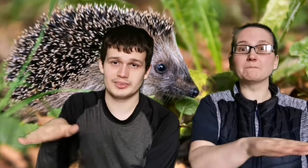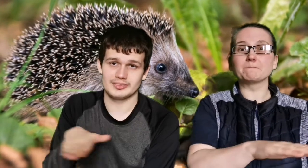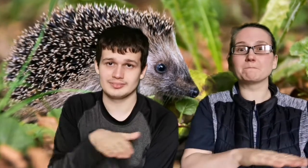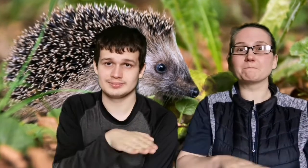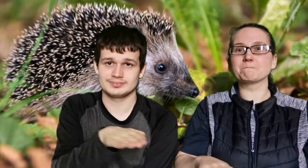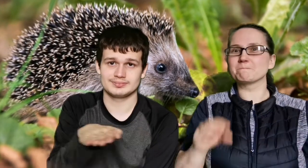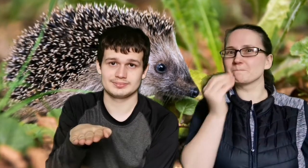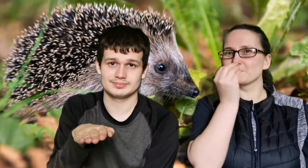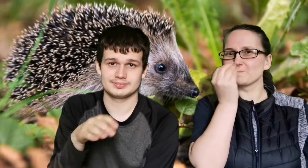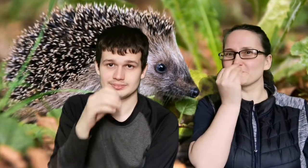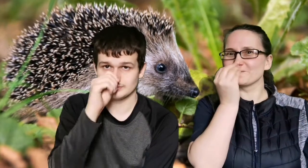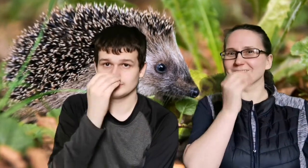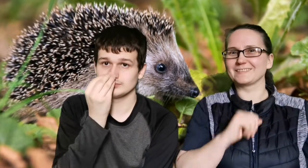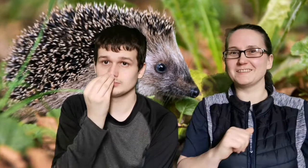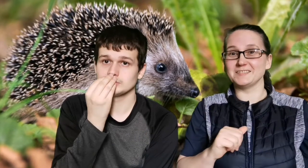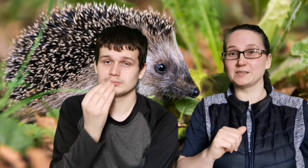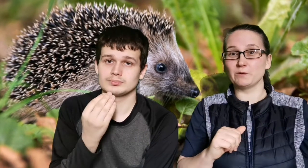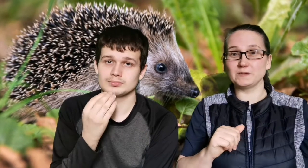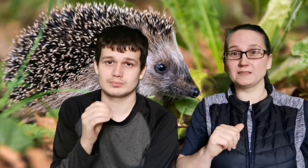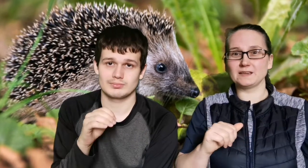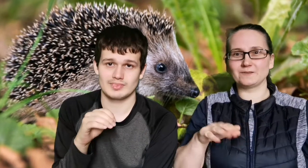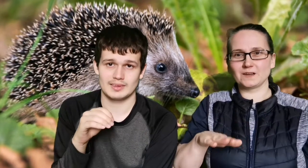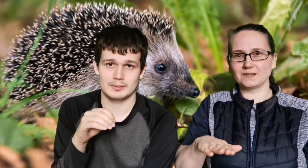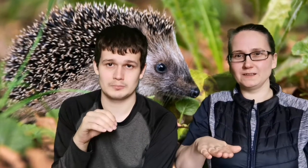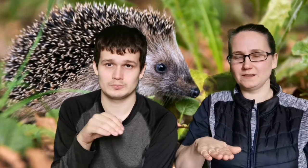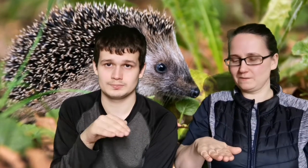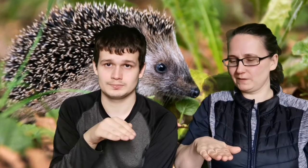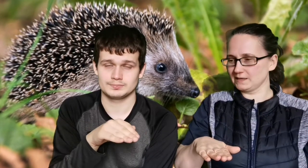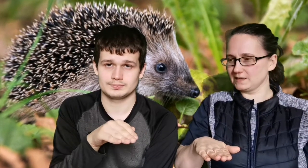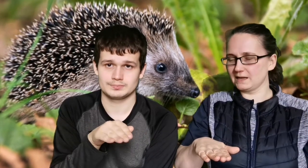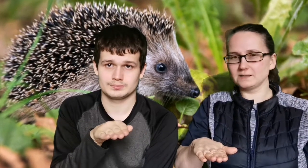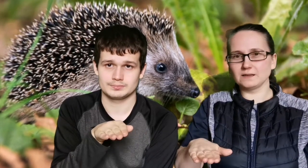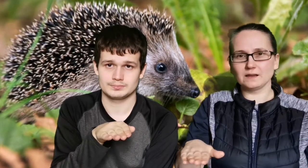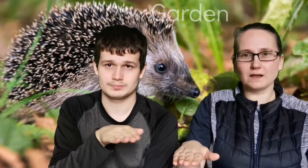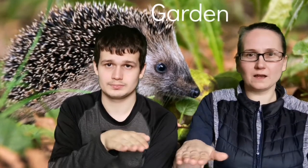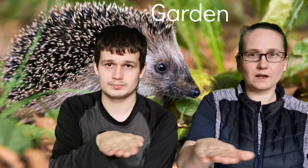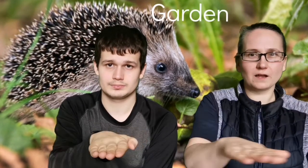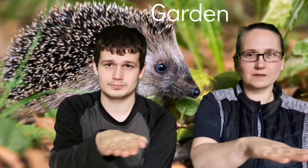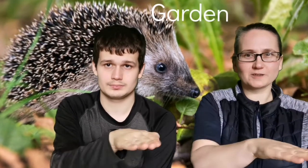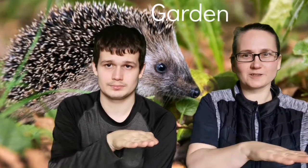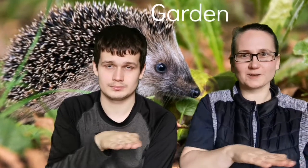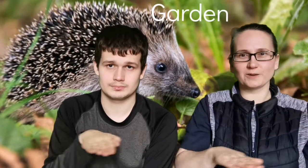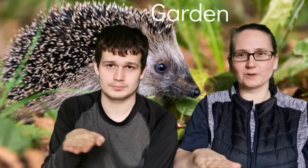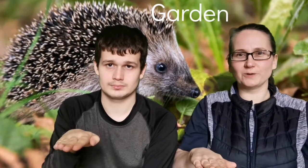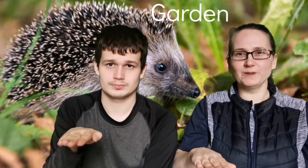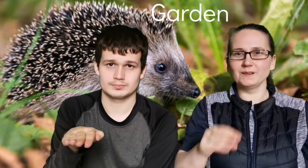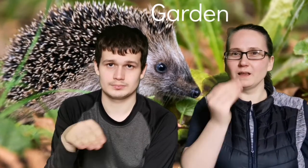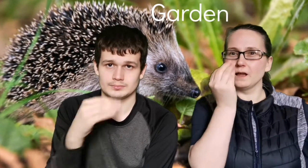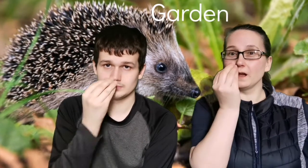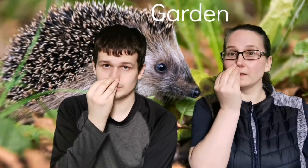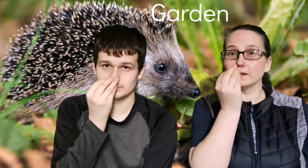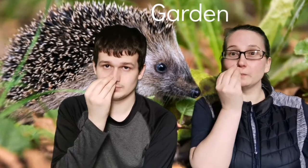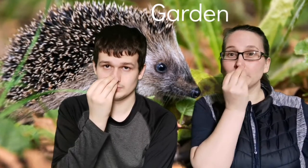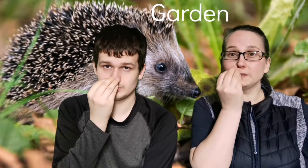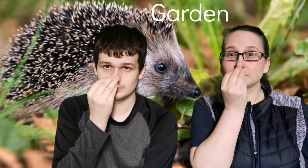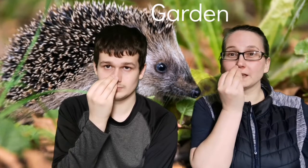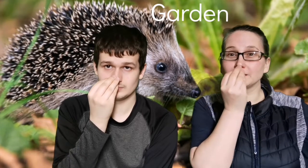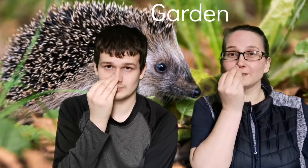Done. Did you see what we did there for garden? Flat hand, circle, and then a pinched hand under